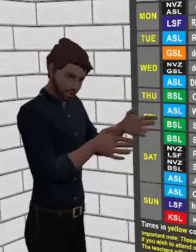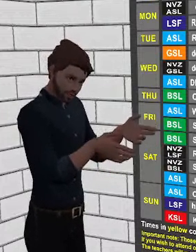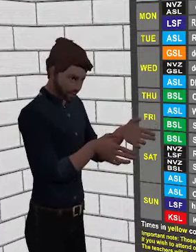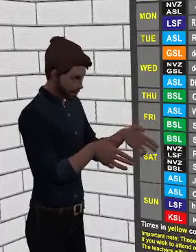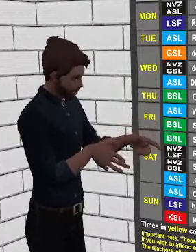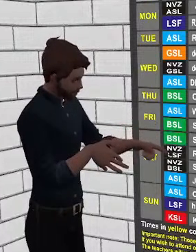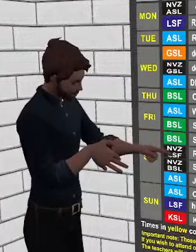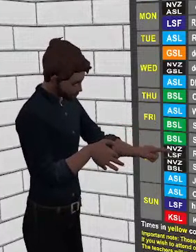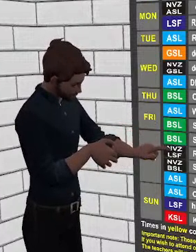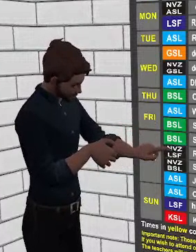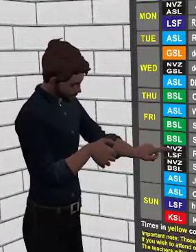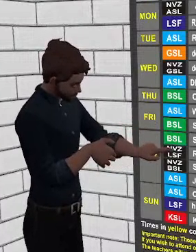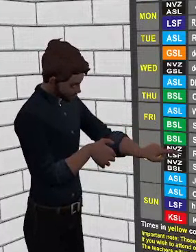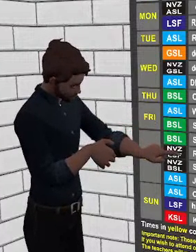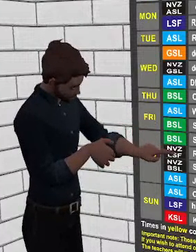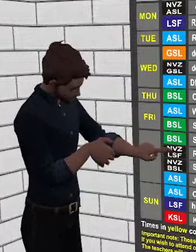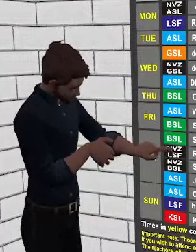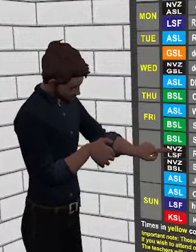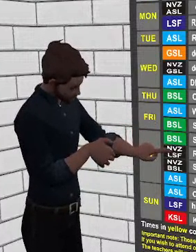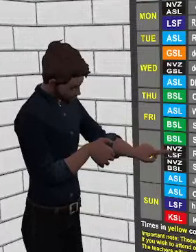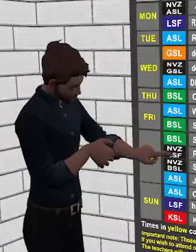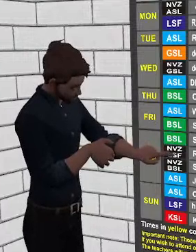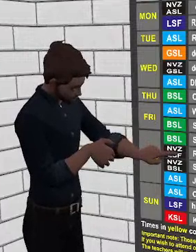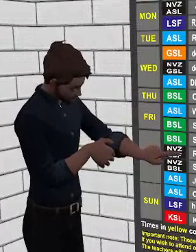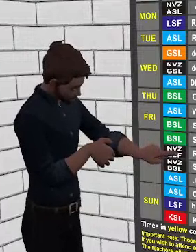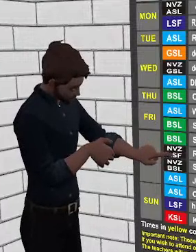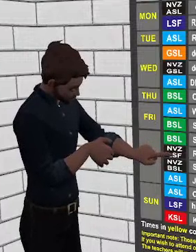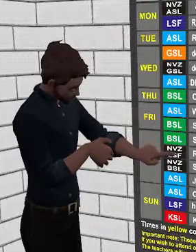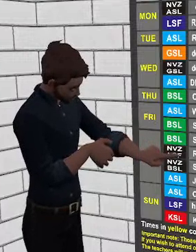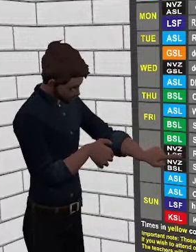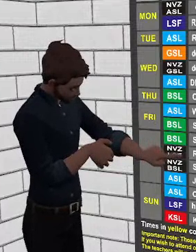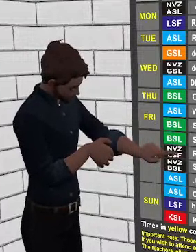Everyone just kind of hangs out using that language. So this one would be French Sign Language.